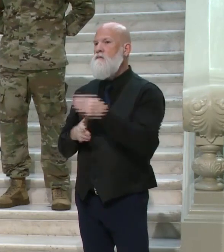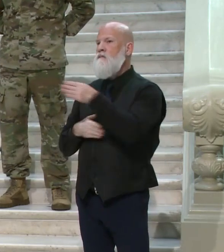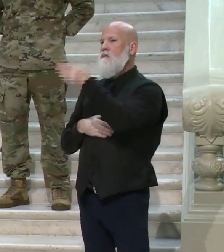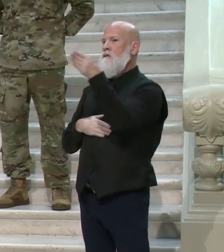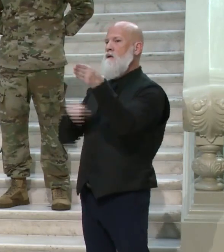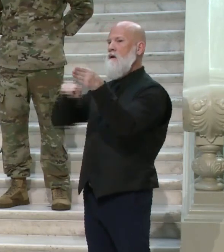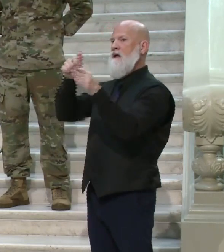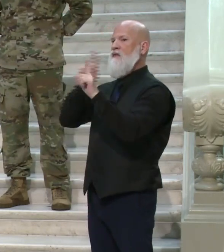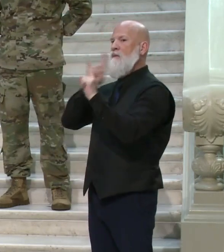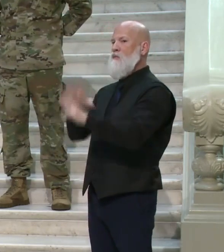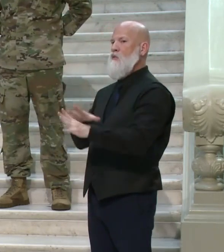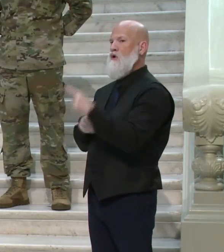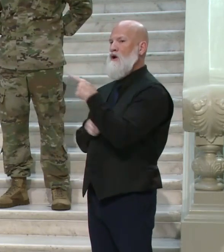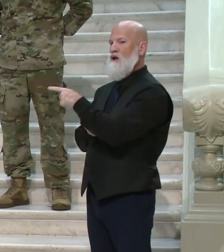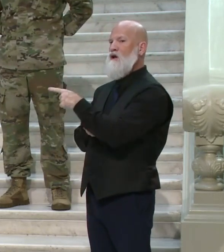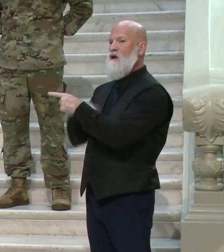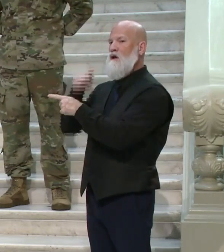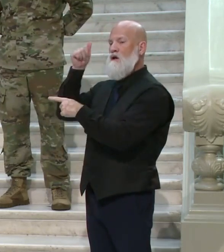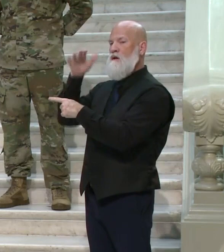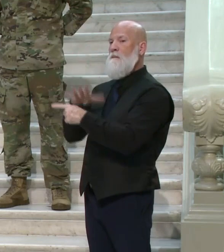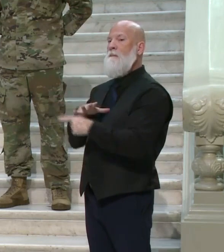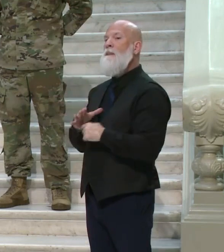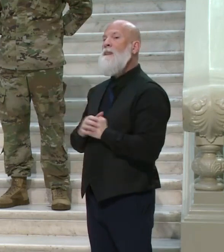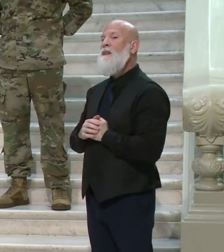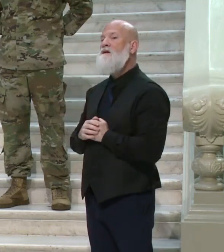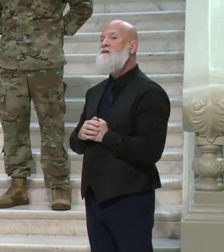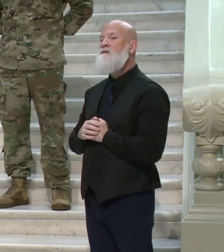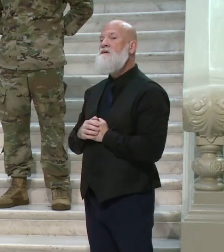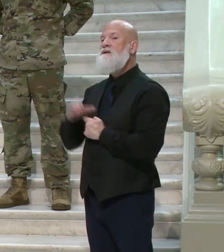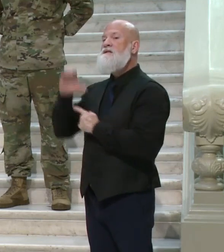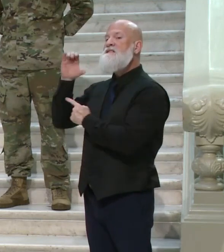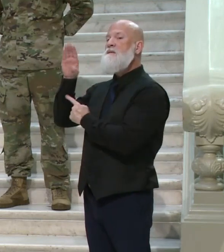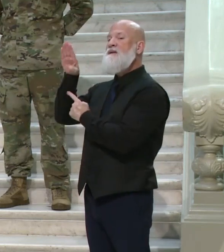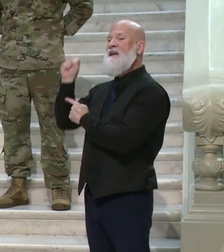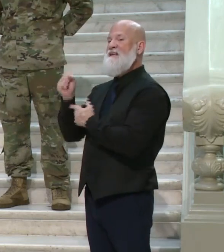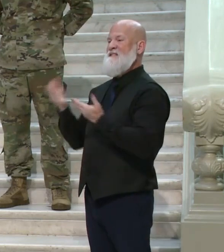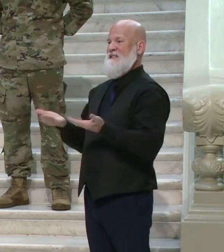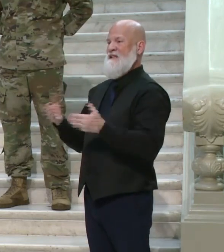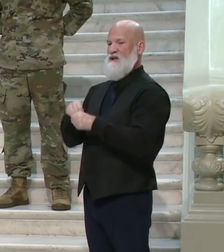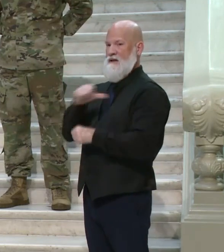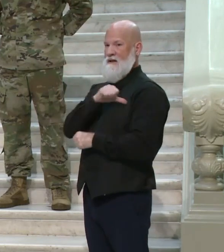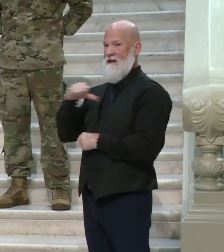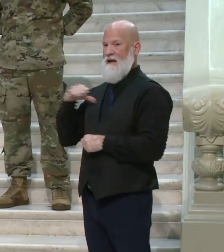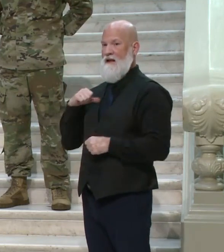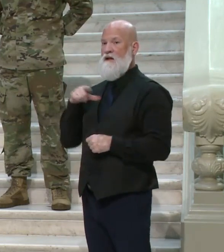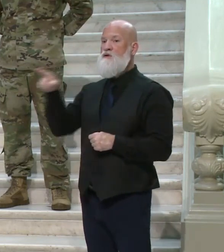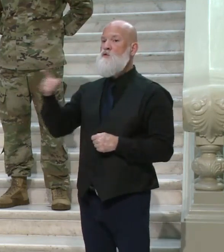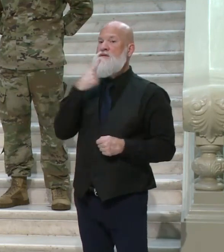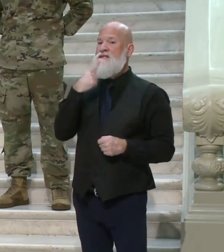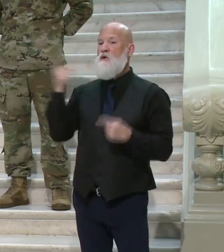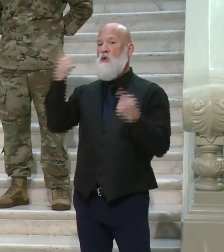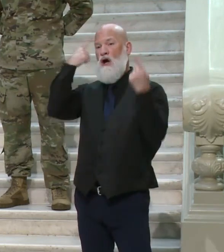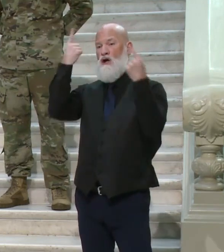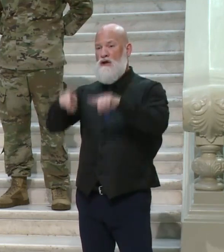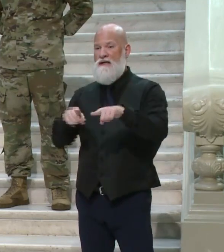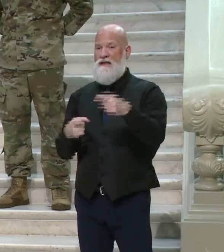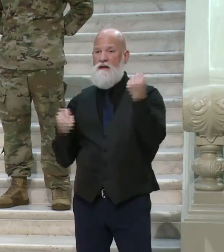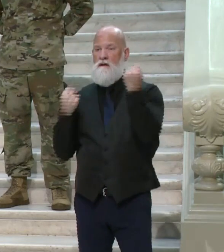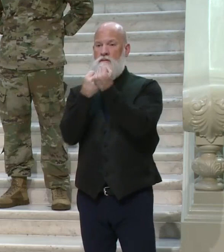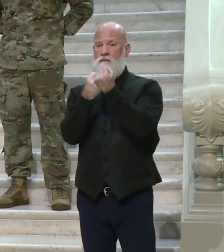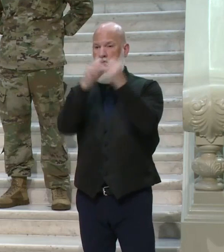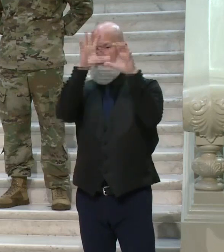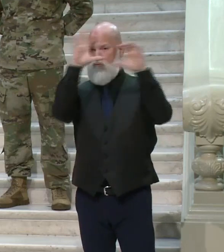Hey, Governor, Mike Dunstan with CBS here at Atlanta, CBS 46. You said you agree with the president on how the media is